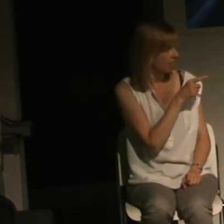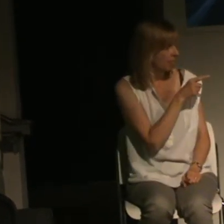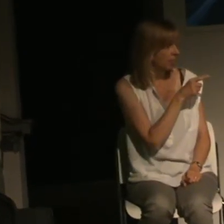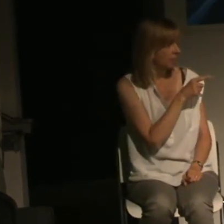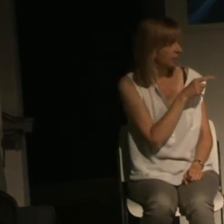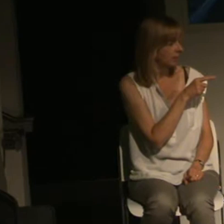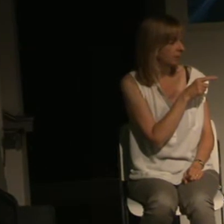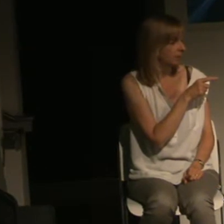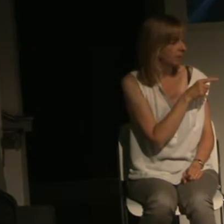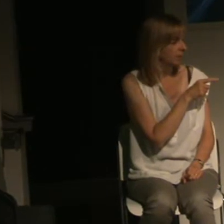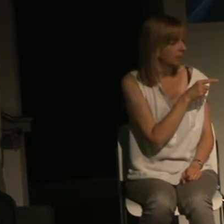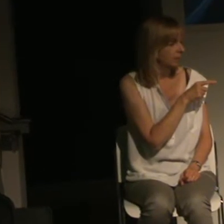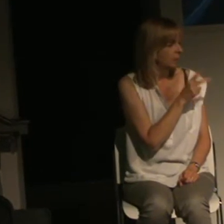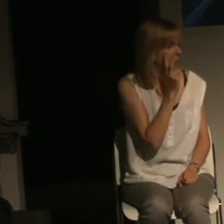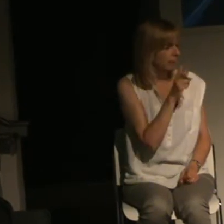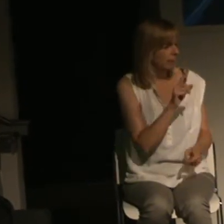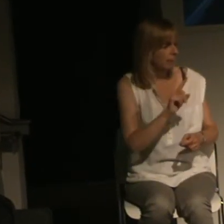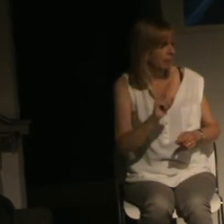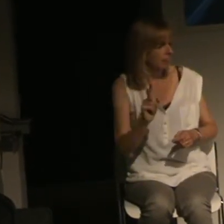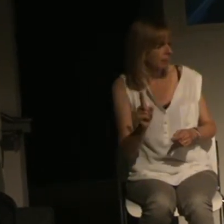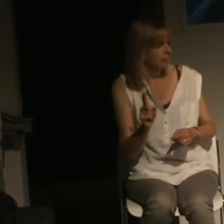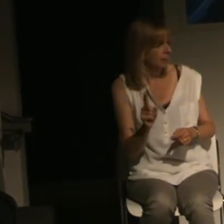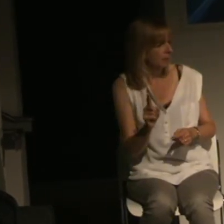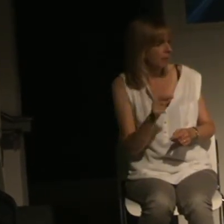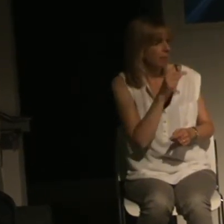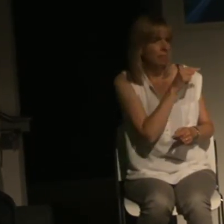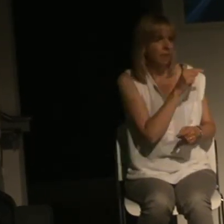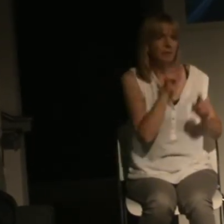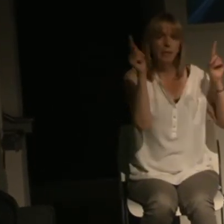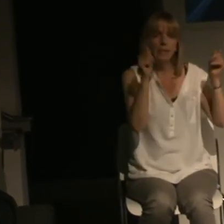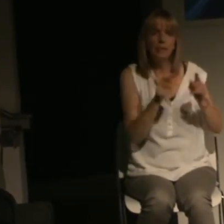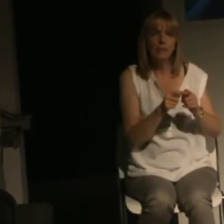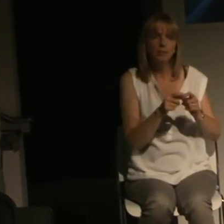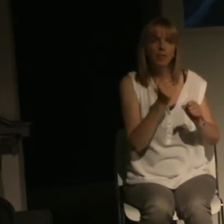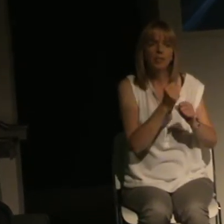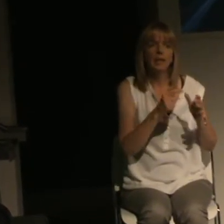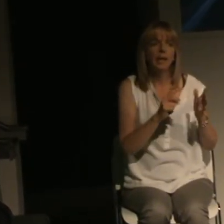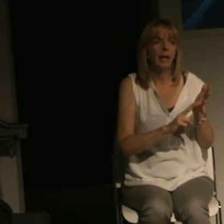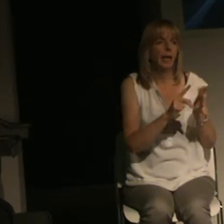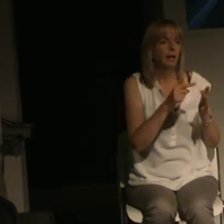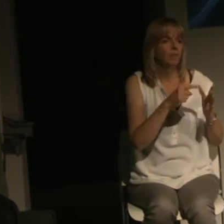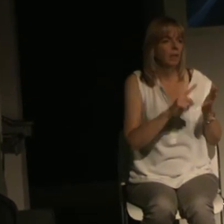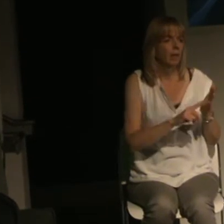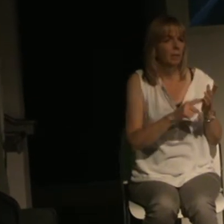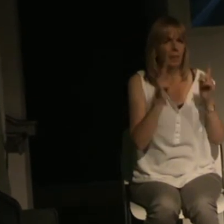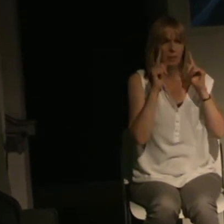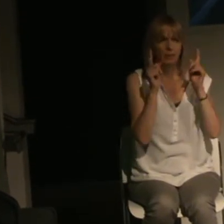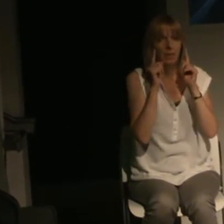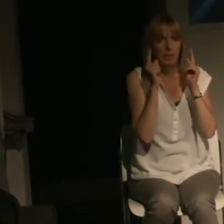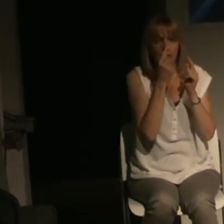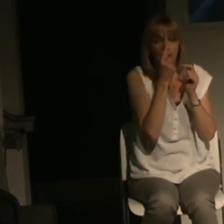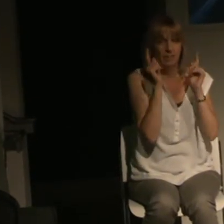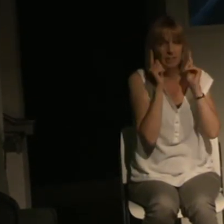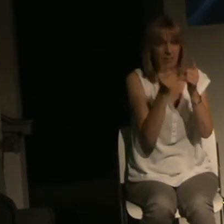which we'll get a better view of later, because it's the Indian gavial and they've got a completely different type of snout.